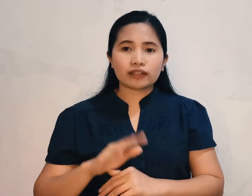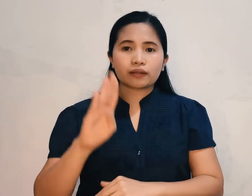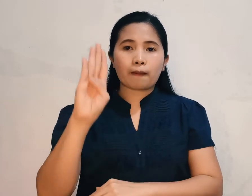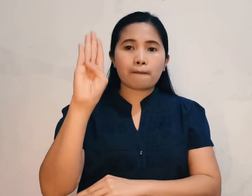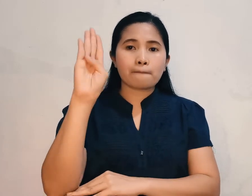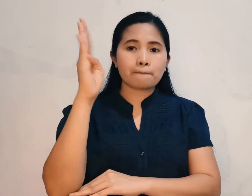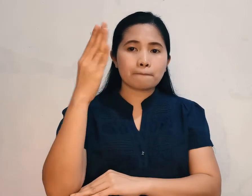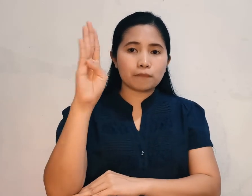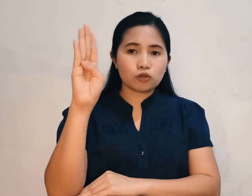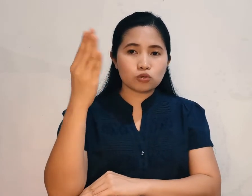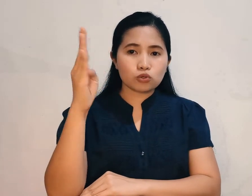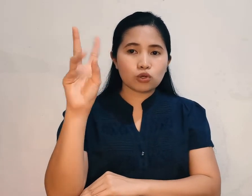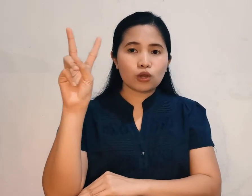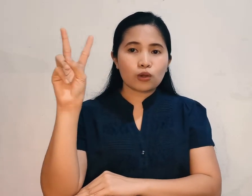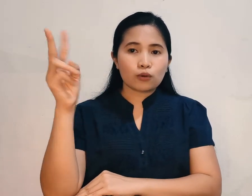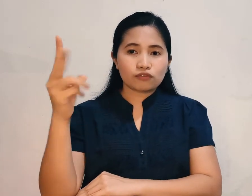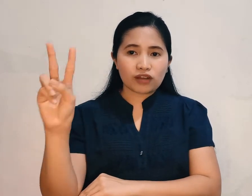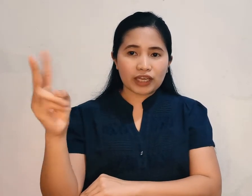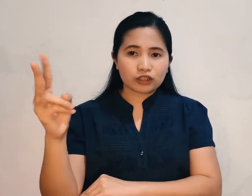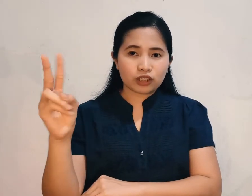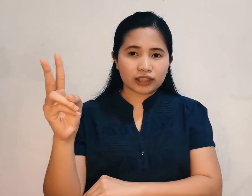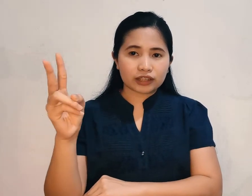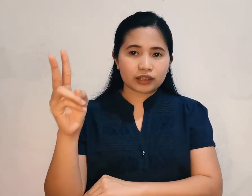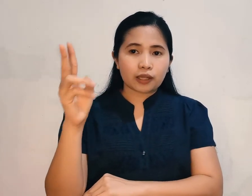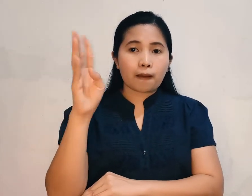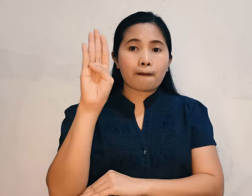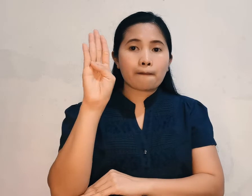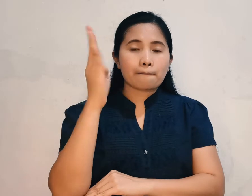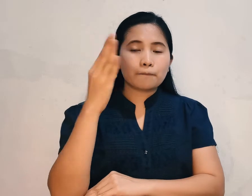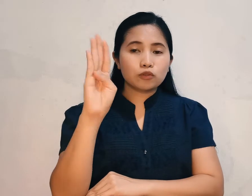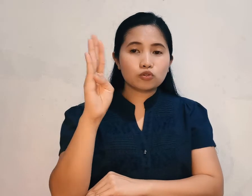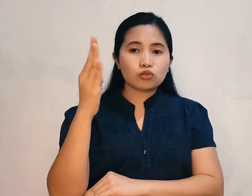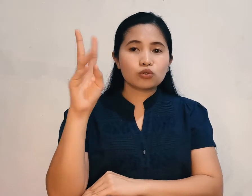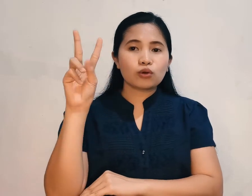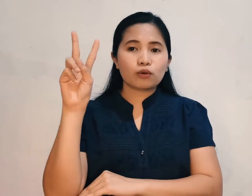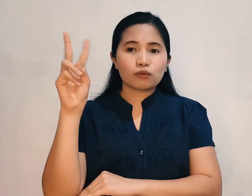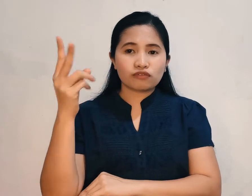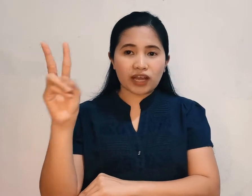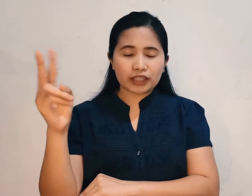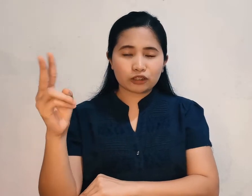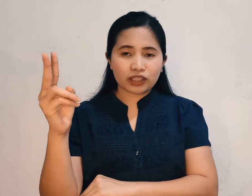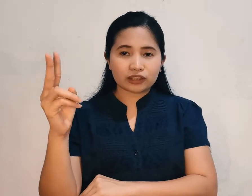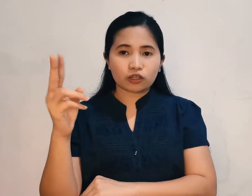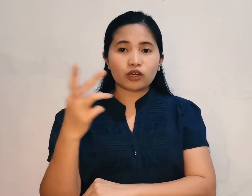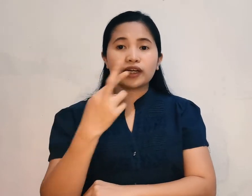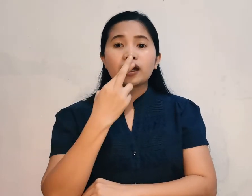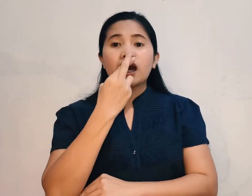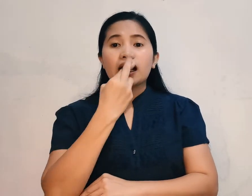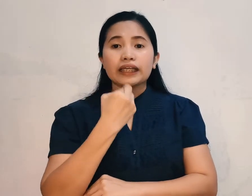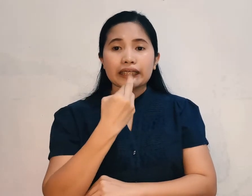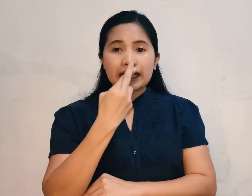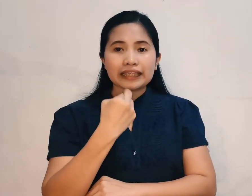Blue-violet. Blue, violet, blue, violet, or